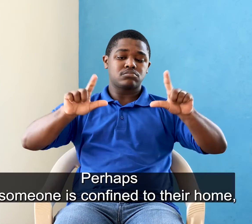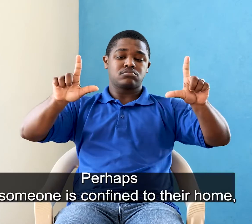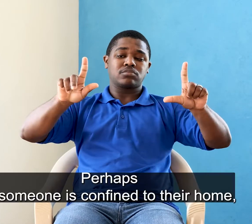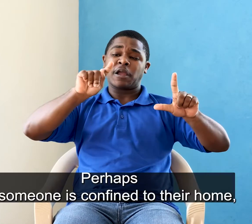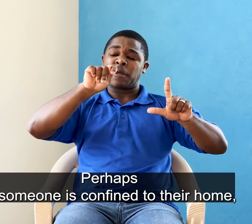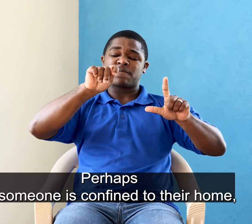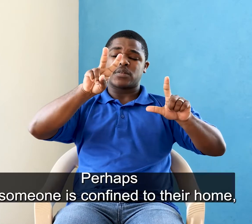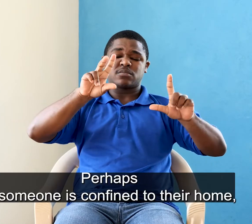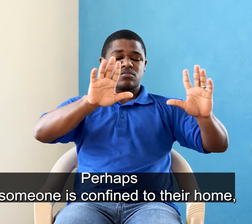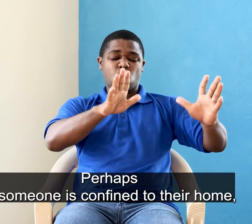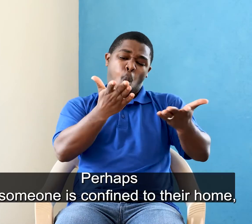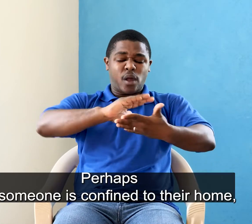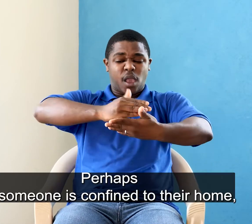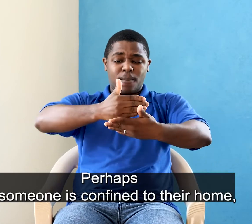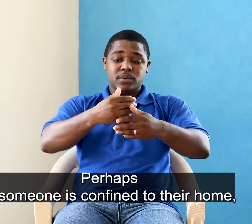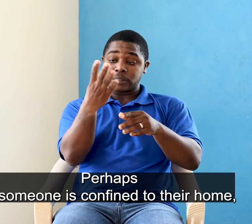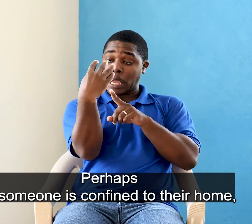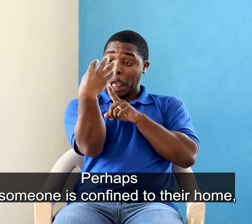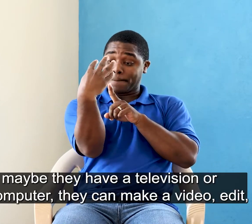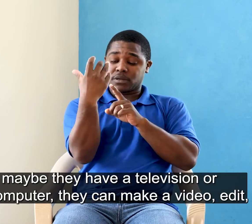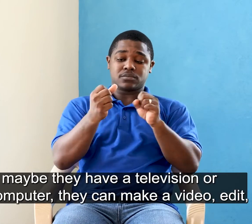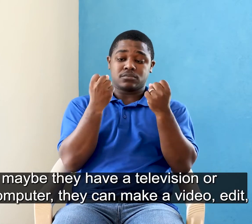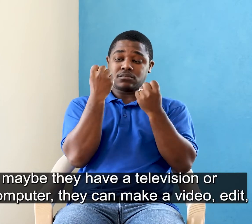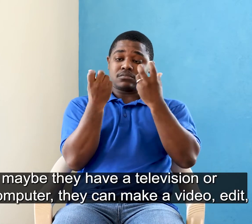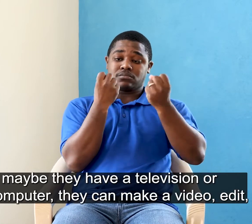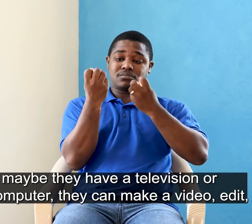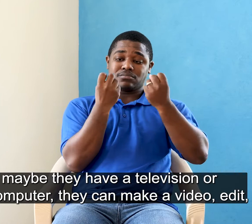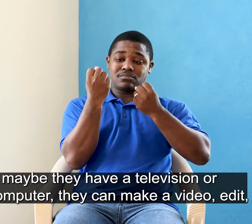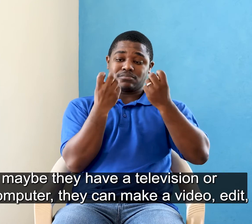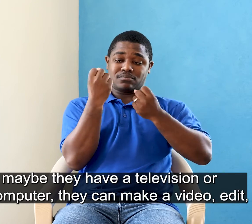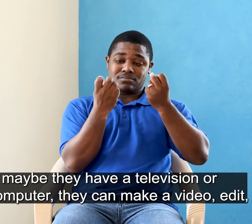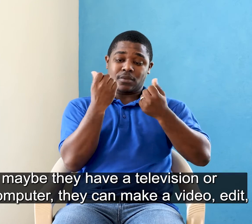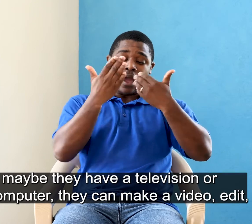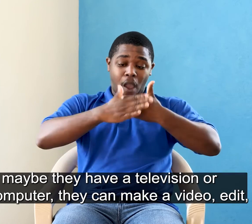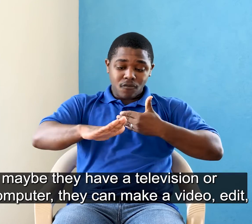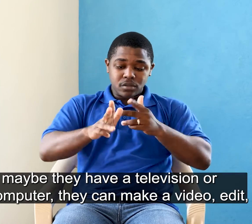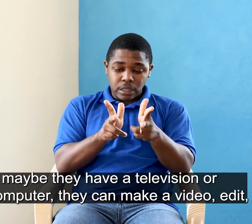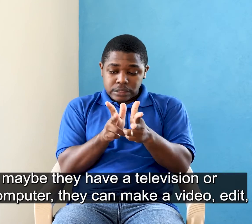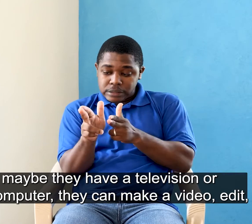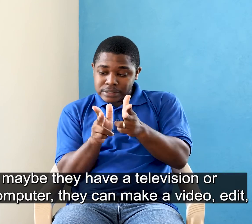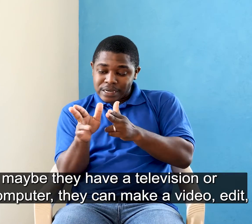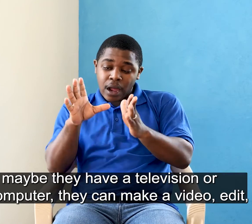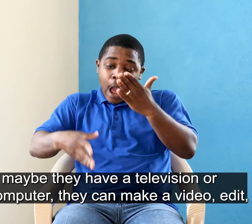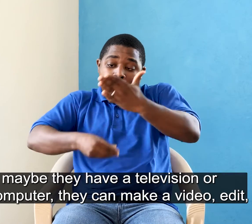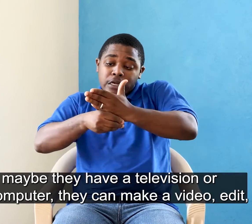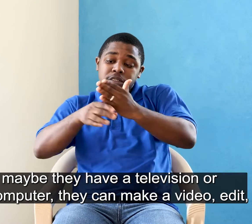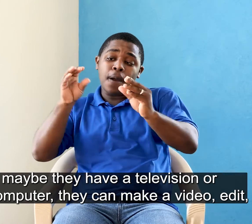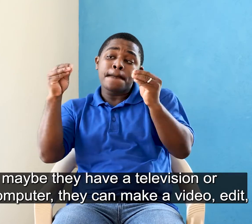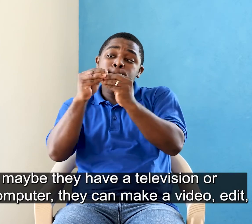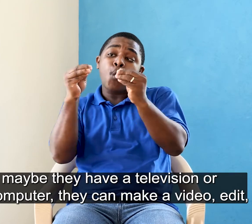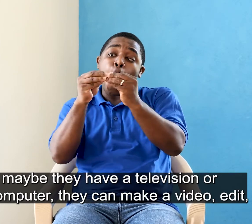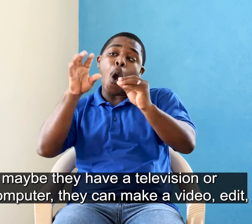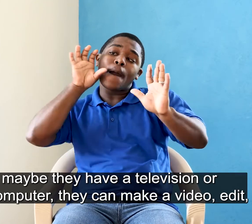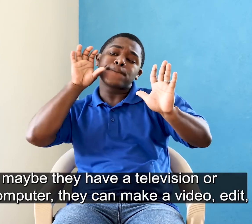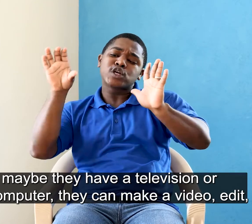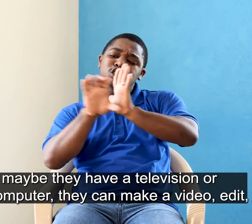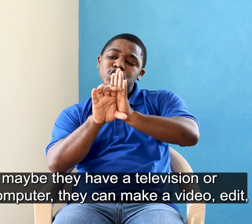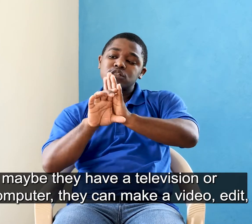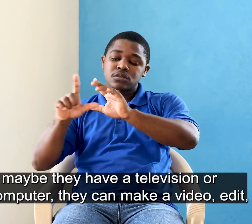Perhaps if someone is confined to their home, maybe they have a television or a computer, they can make a video,